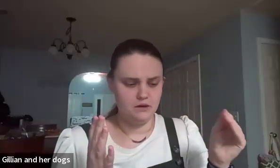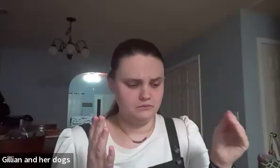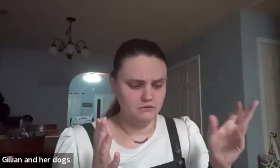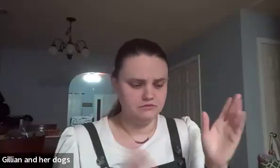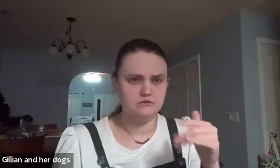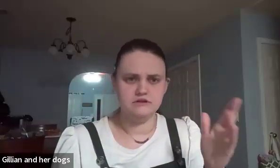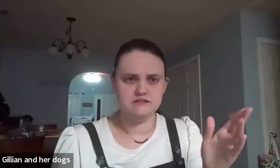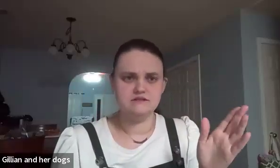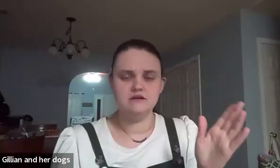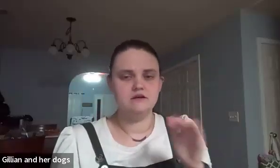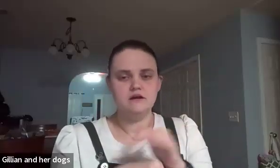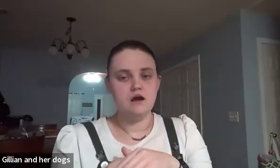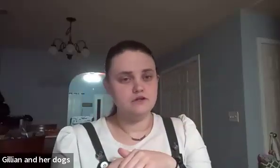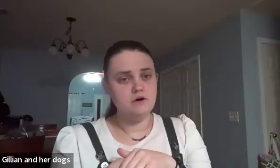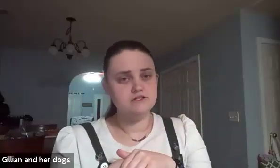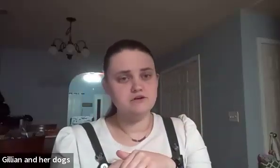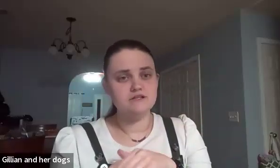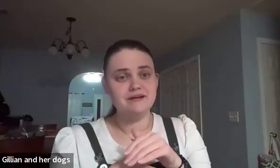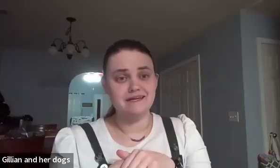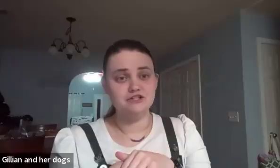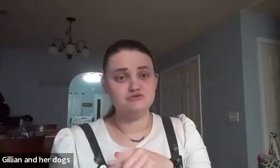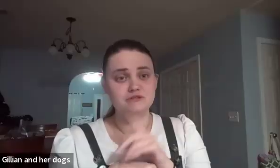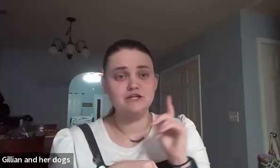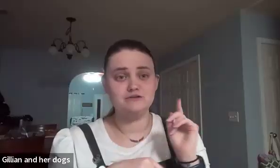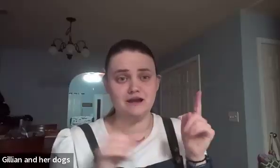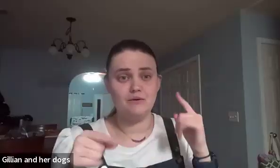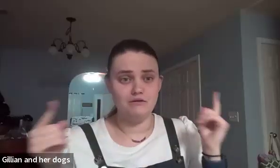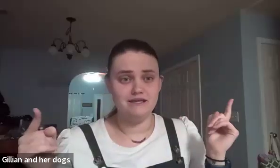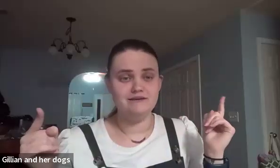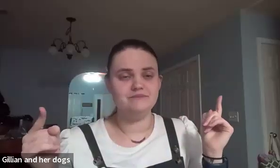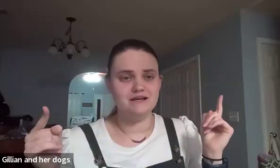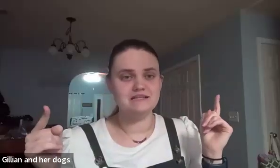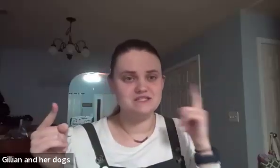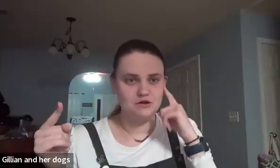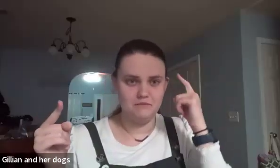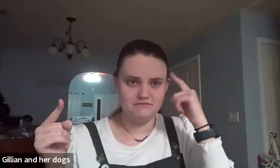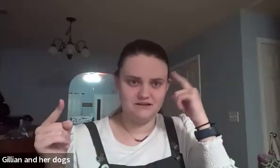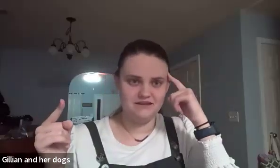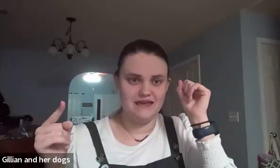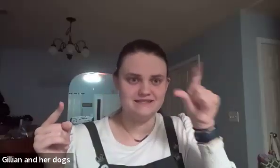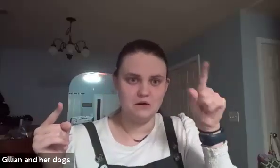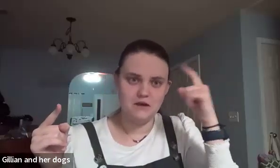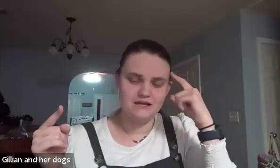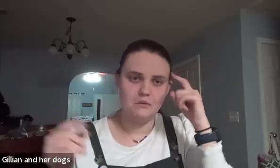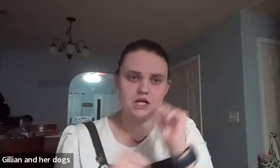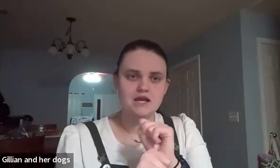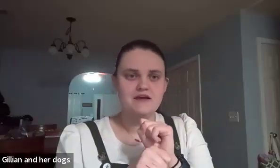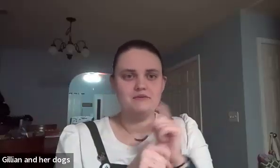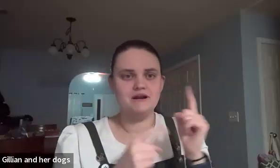help. Nope. Oh, goodness. You also notice my English really goes kind of wonky because I'm so stuck in the ASL mind at work that when I